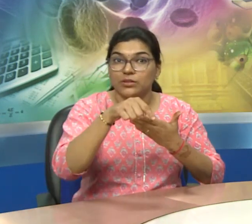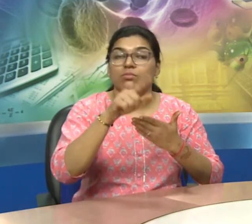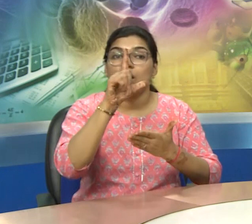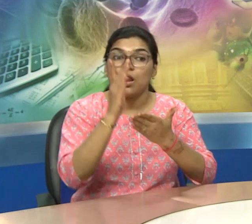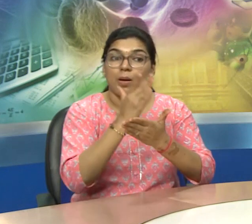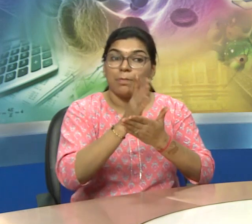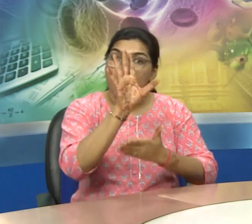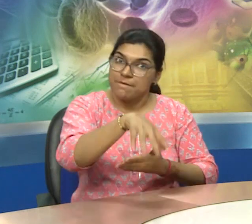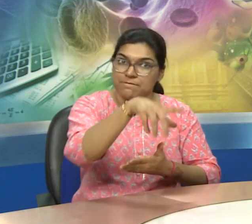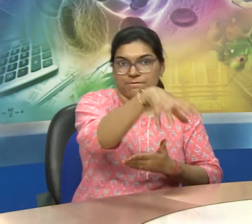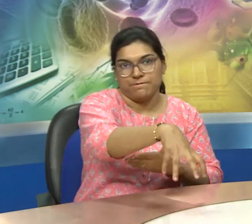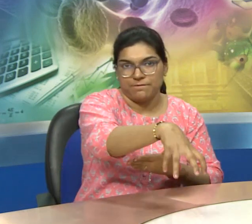University also has library,